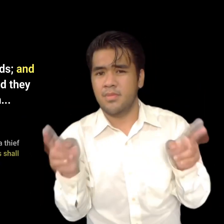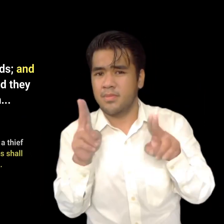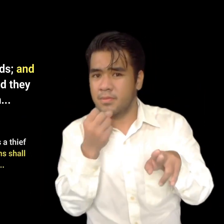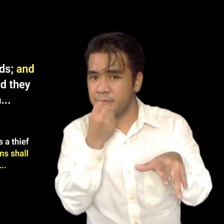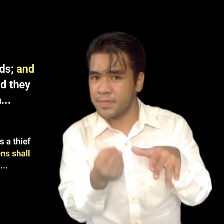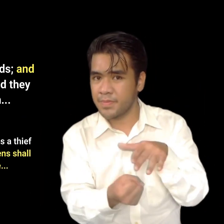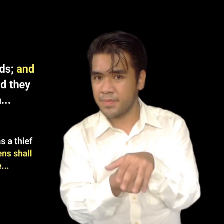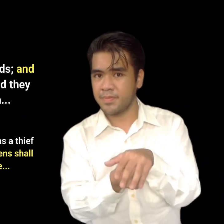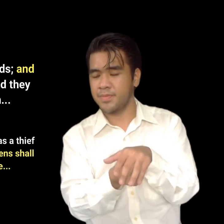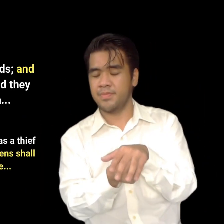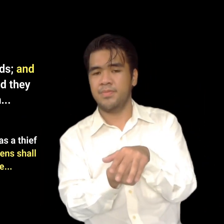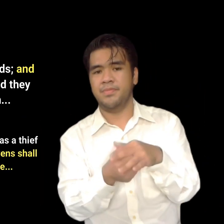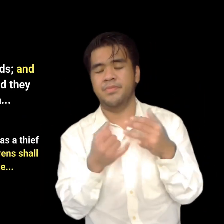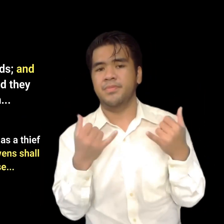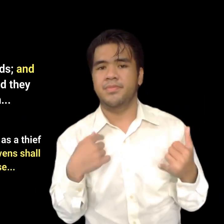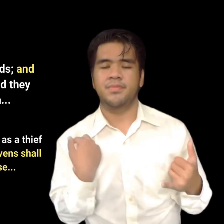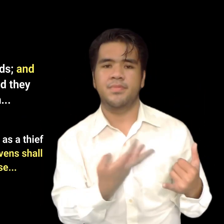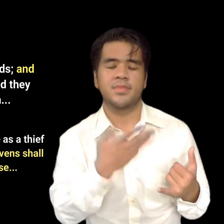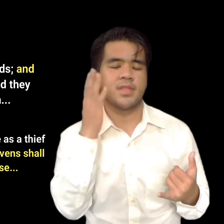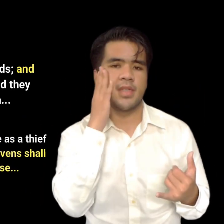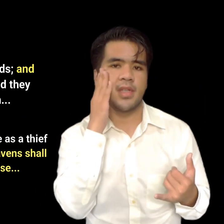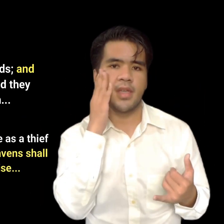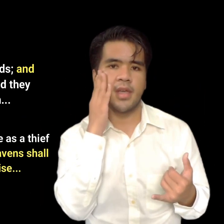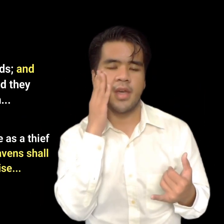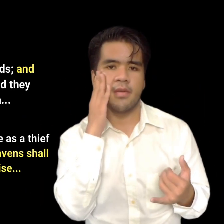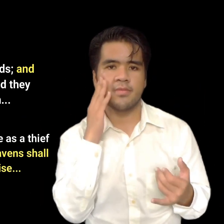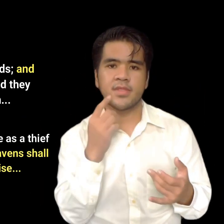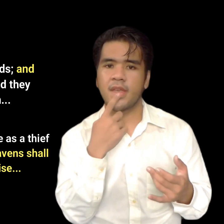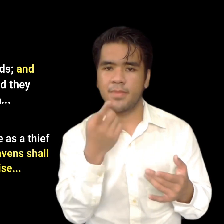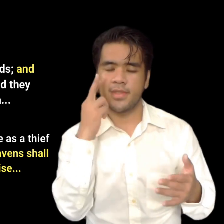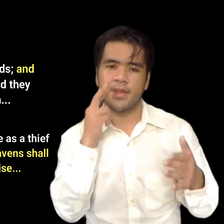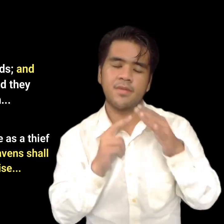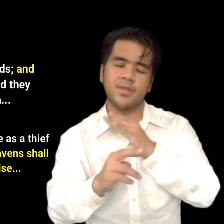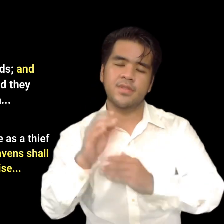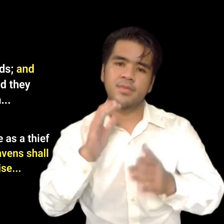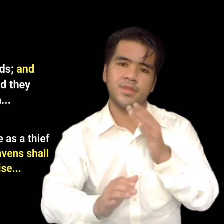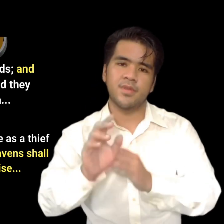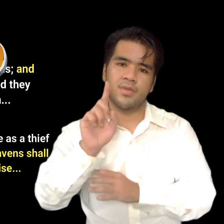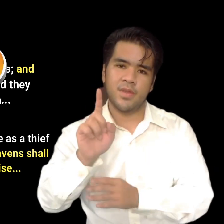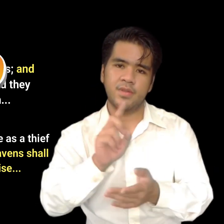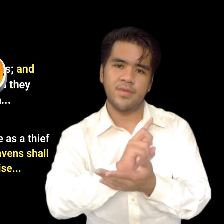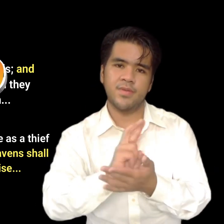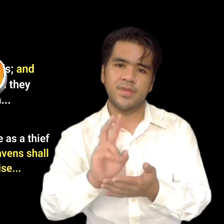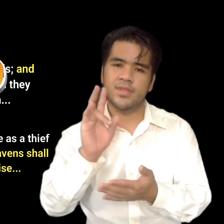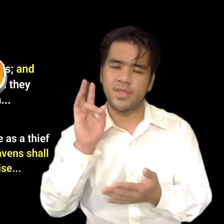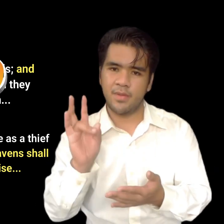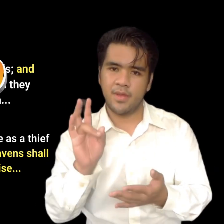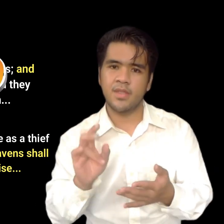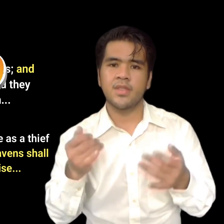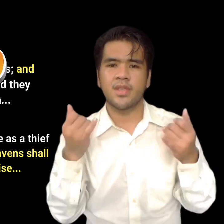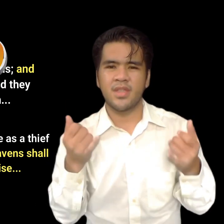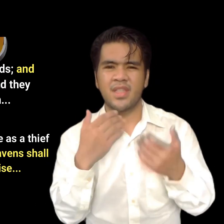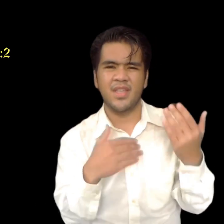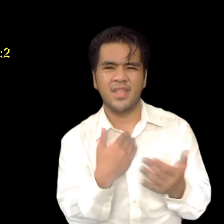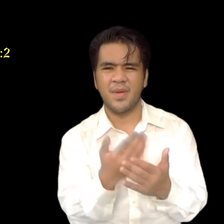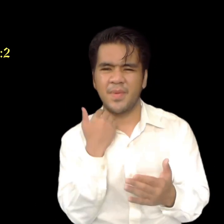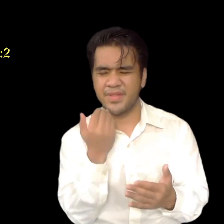3 verse 10 it says that on that day the heavens shall pass away with a great noise. So how can this event be a secret? But in